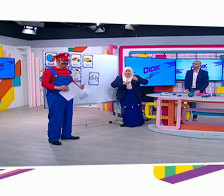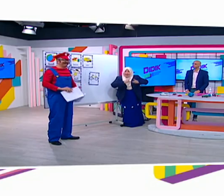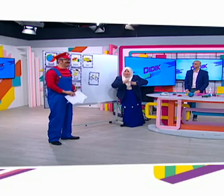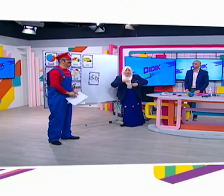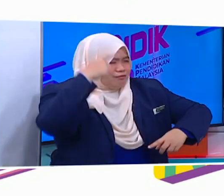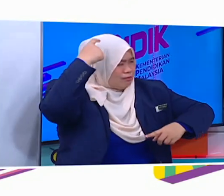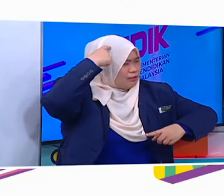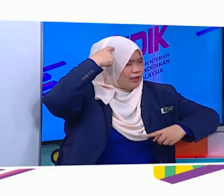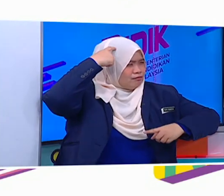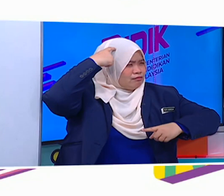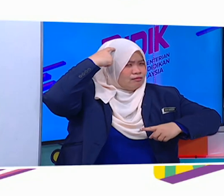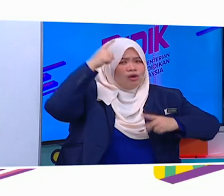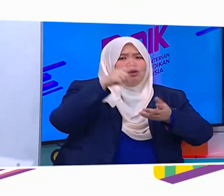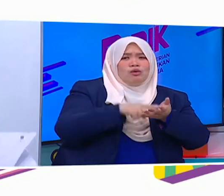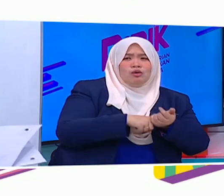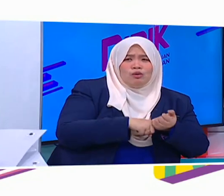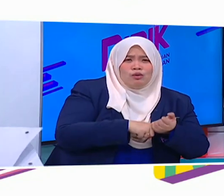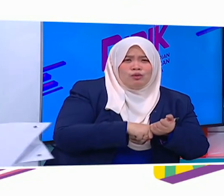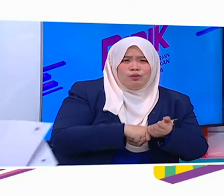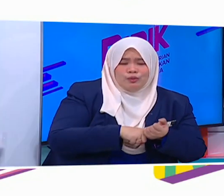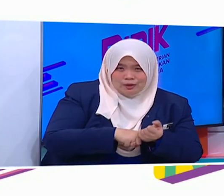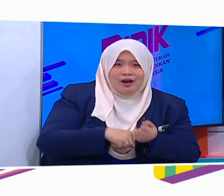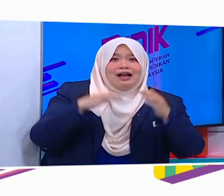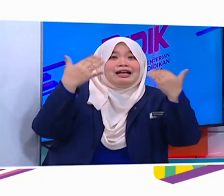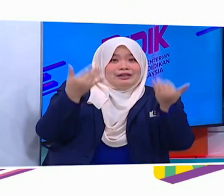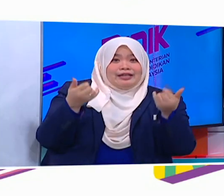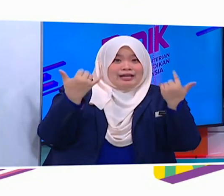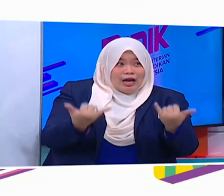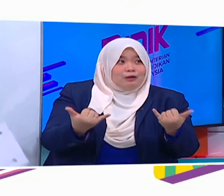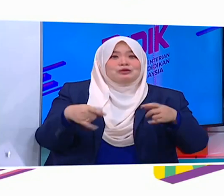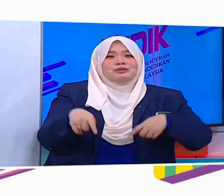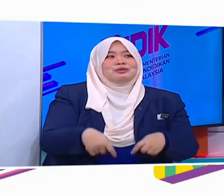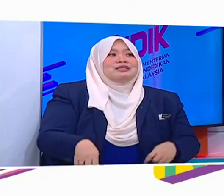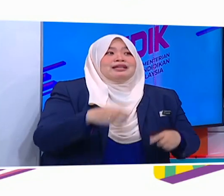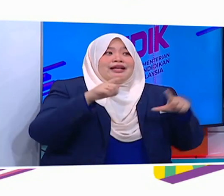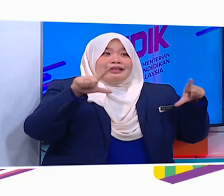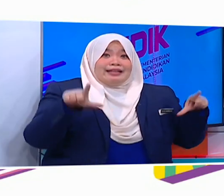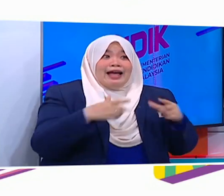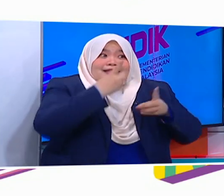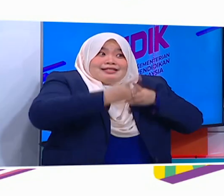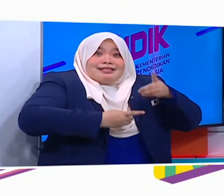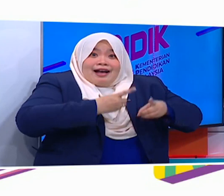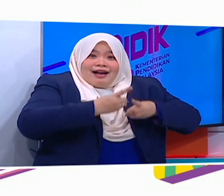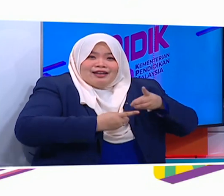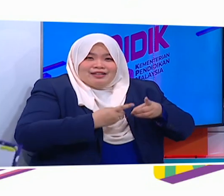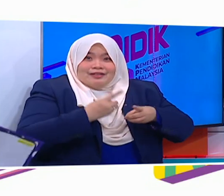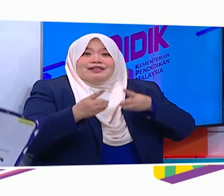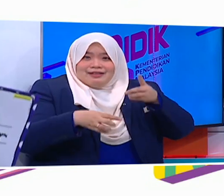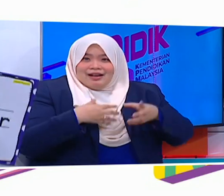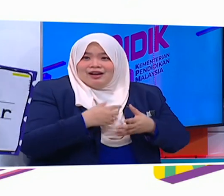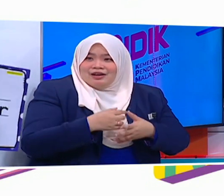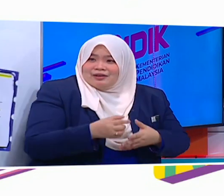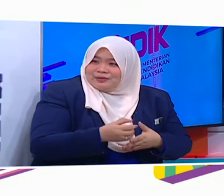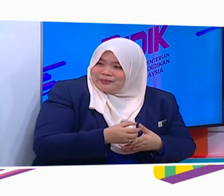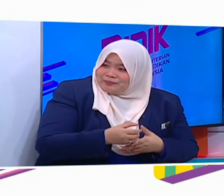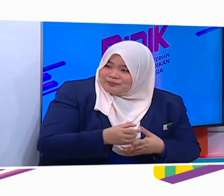Now signing. Think. Very difficult. Okay, now let's sign.